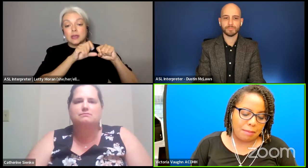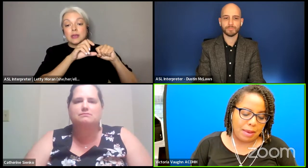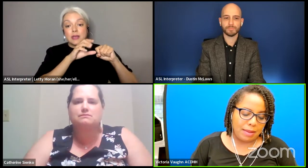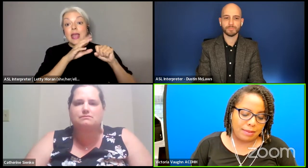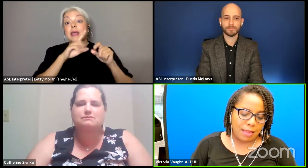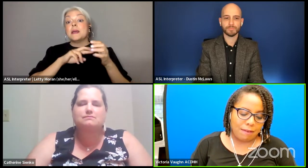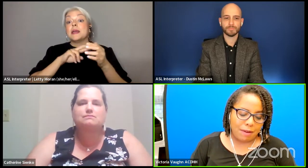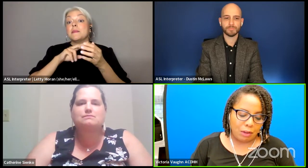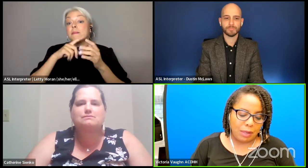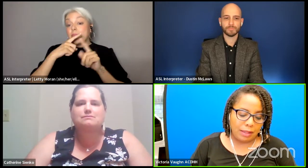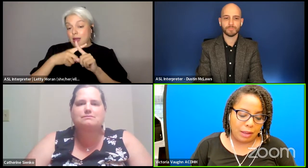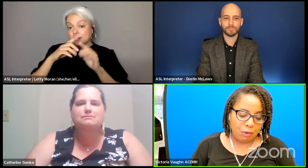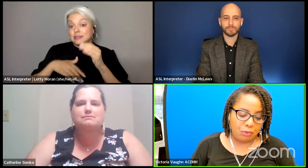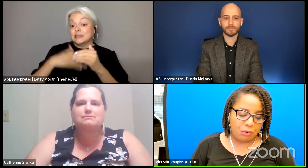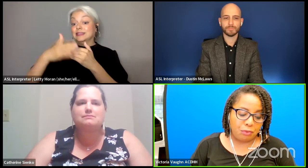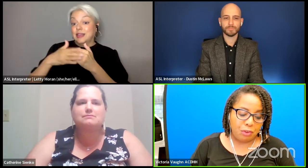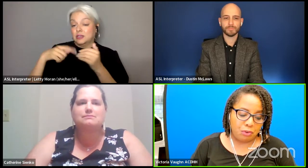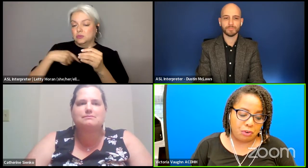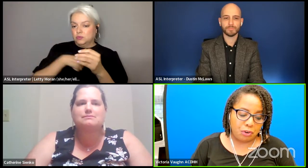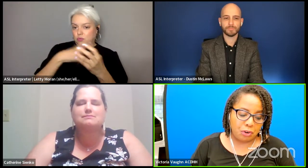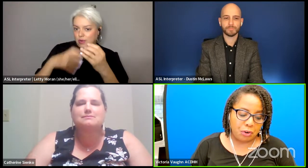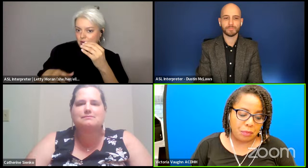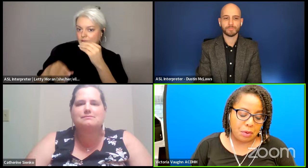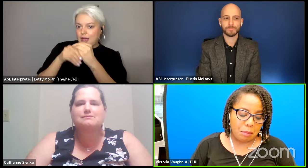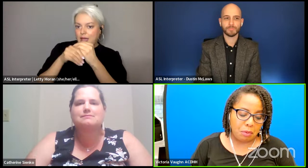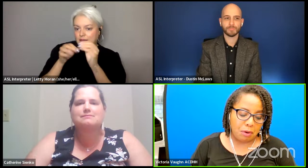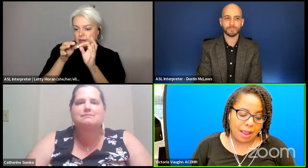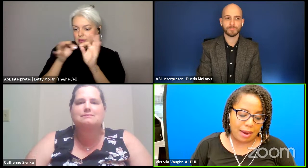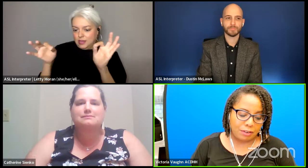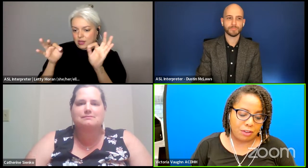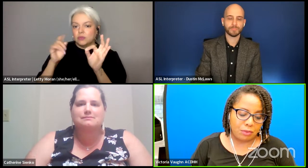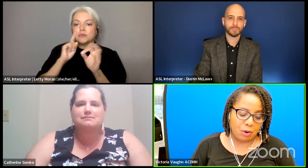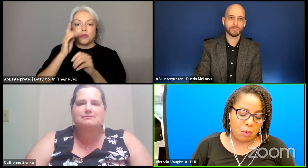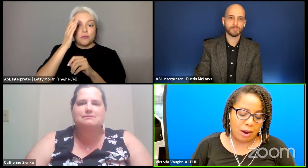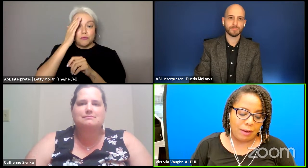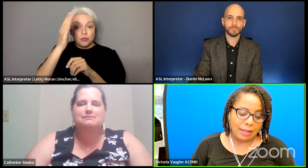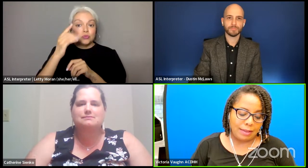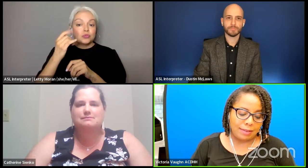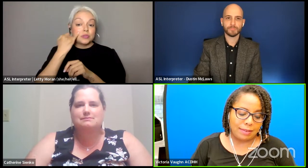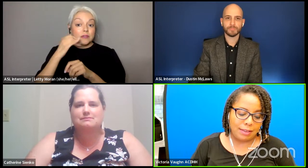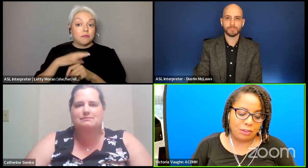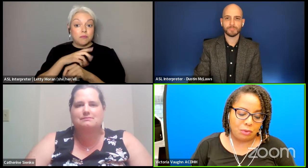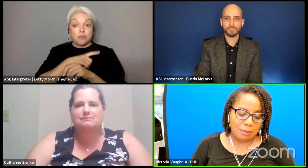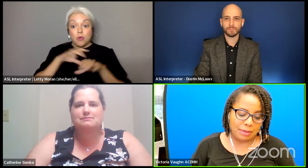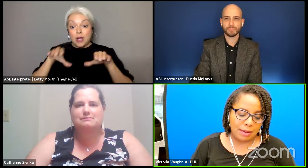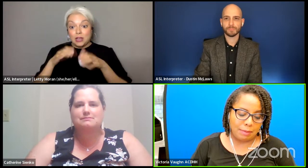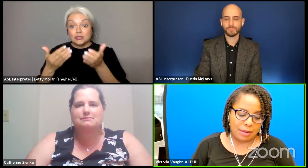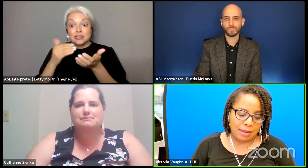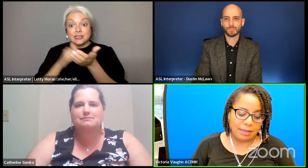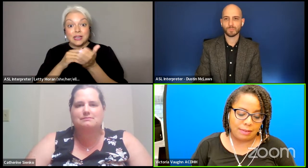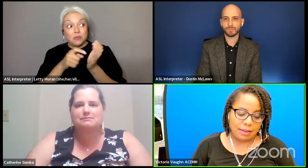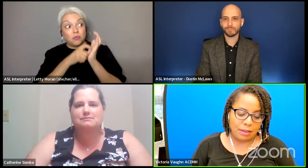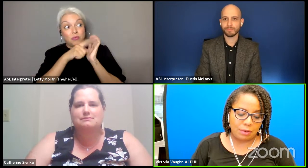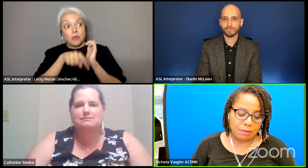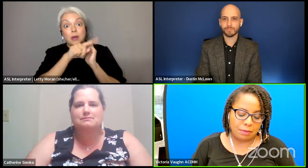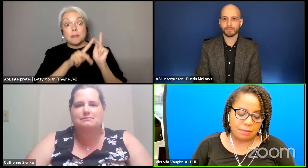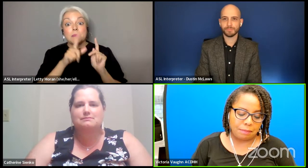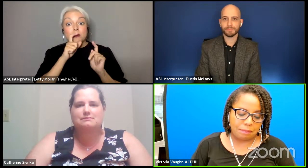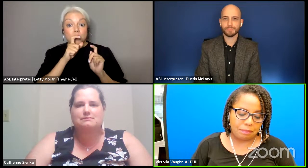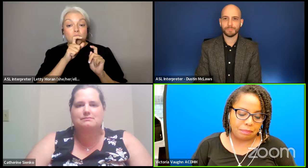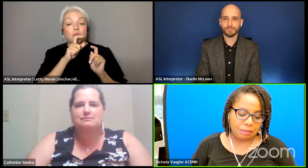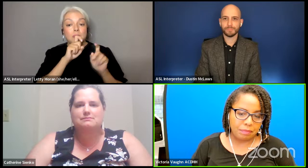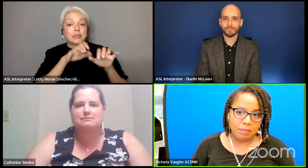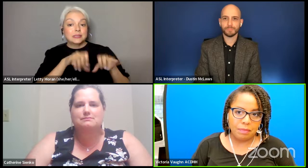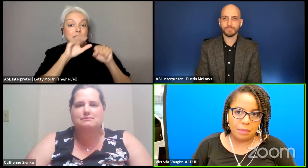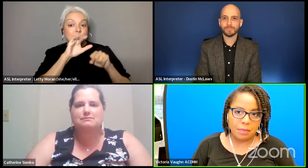staff recommends the following language for future board actions requiring licensees to obtain CEUs.